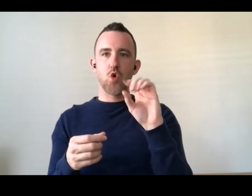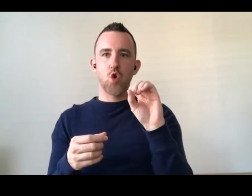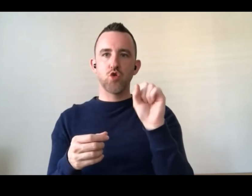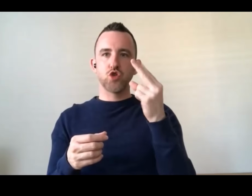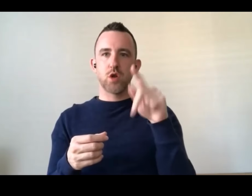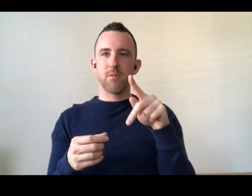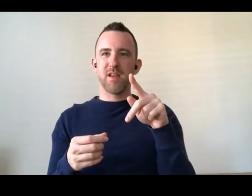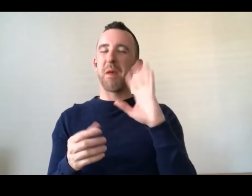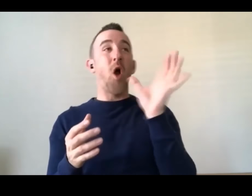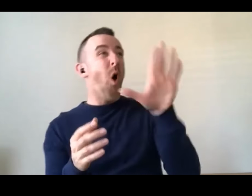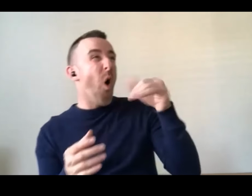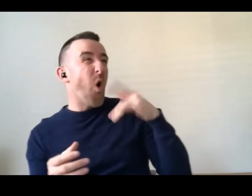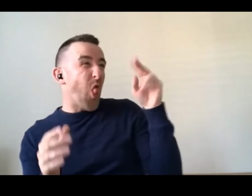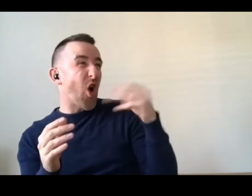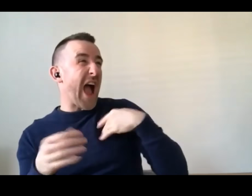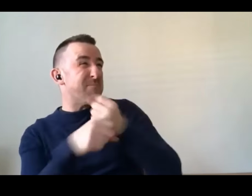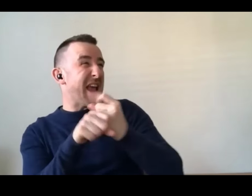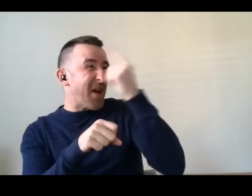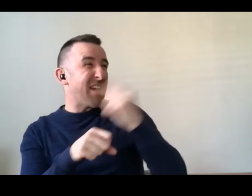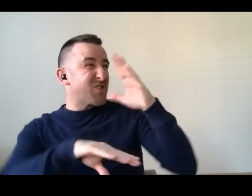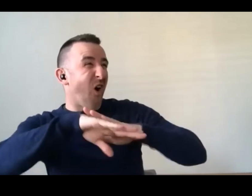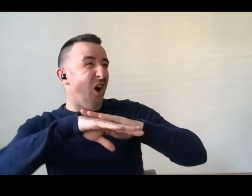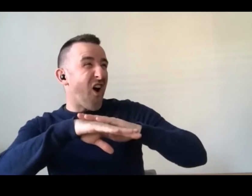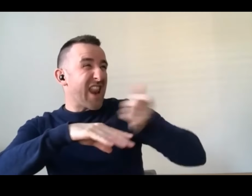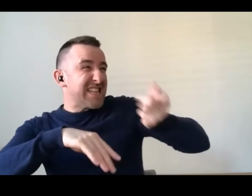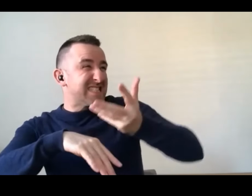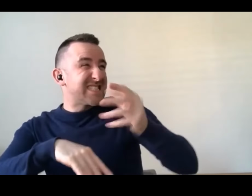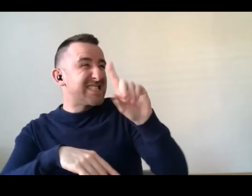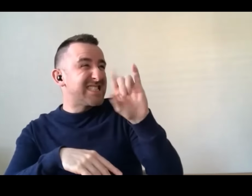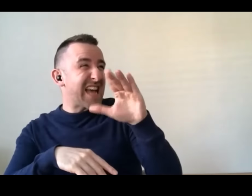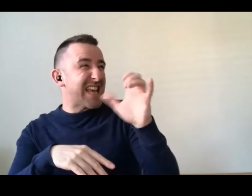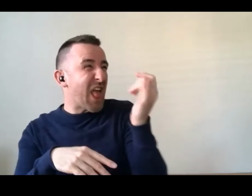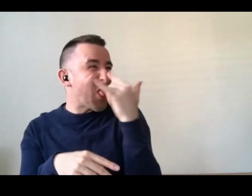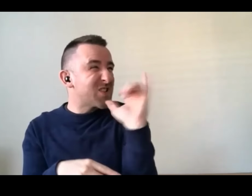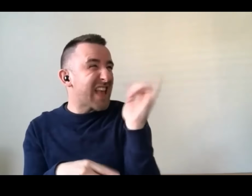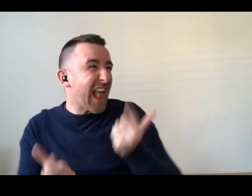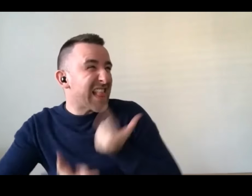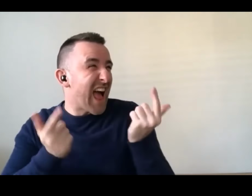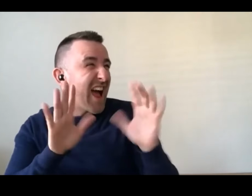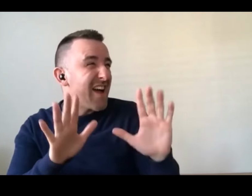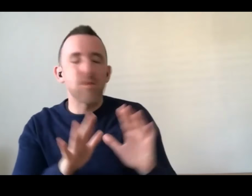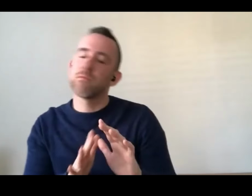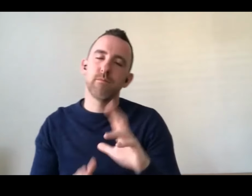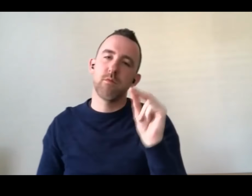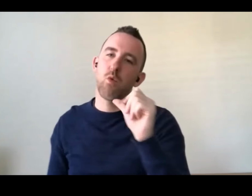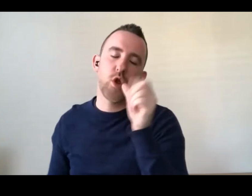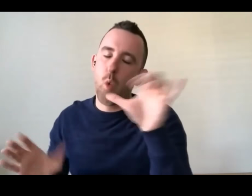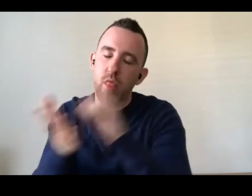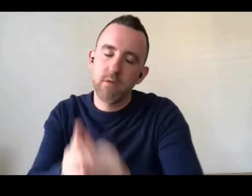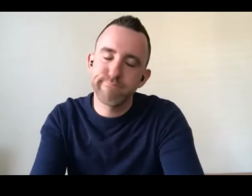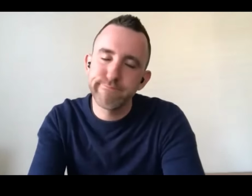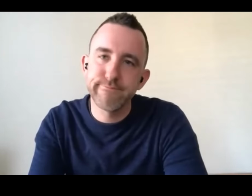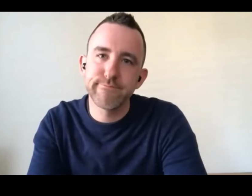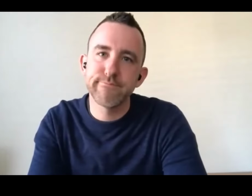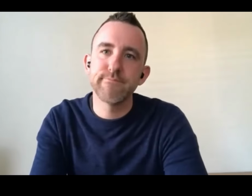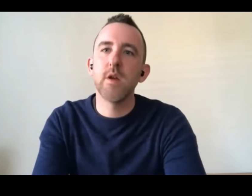a face on a die. It's so lifelike looking. No, that's not what we want. We